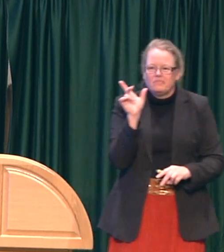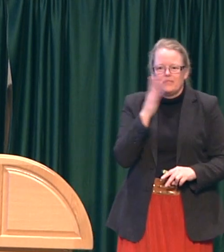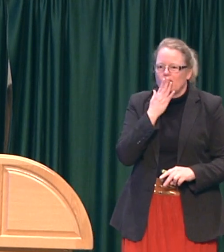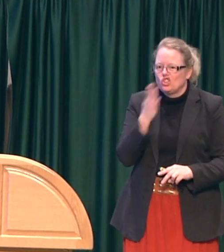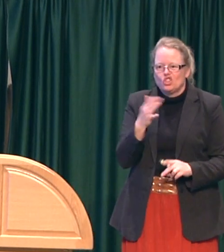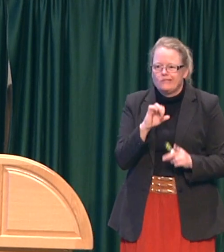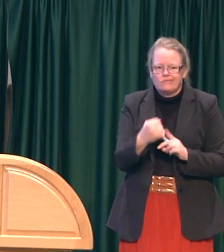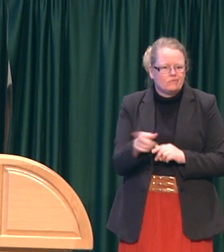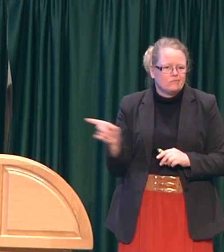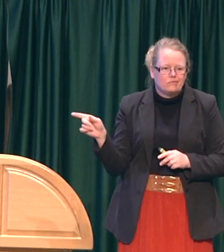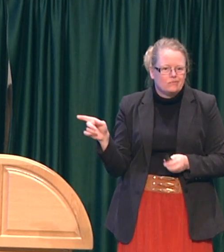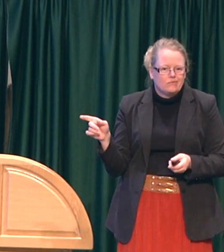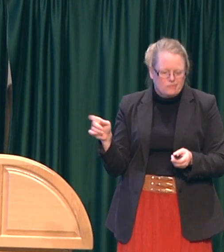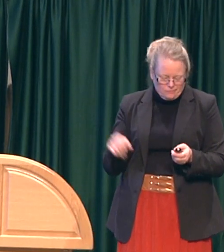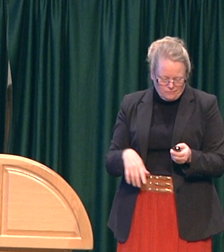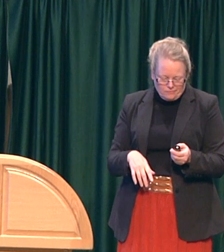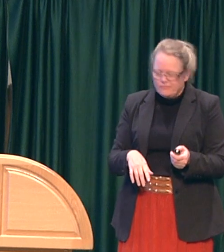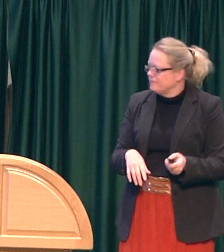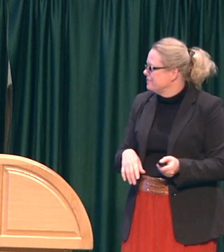You probably wouldn't want to use VRI for a funeral.